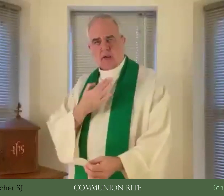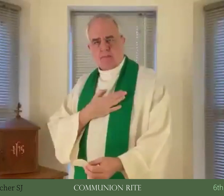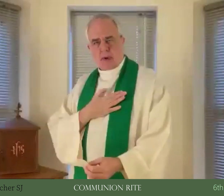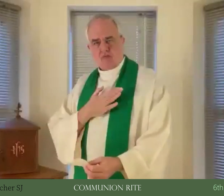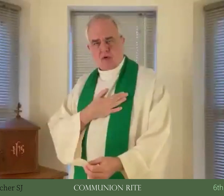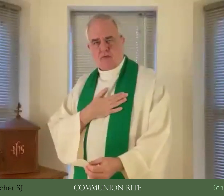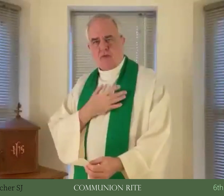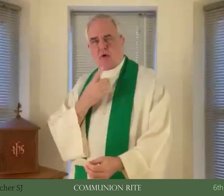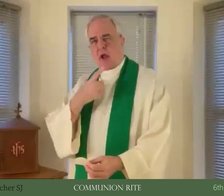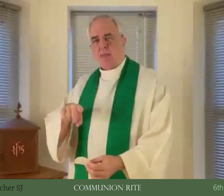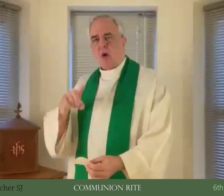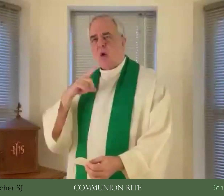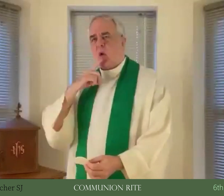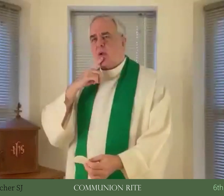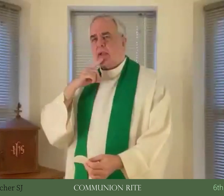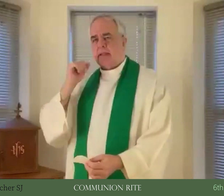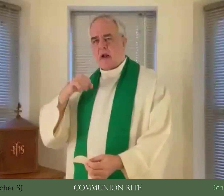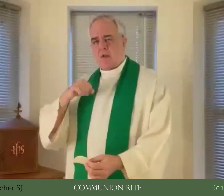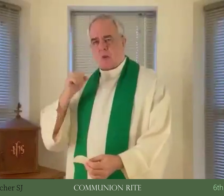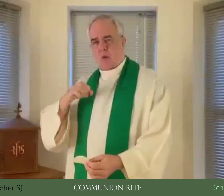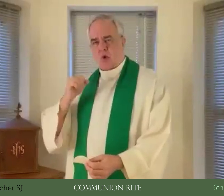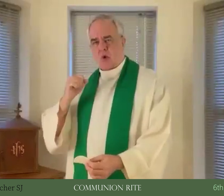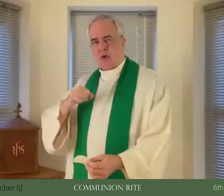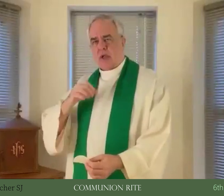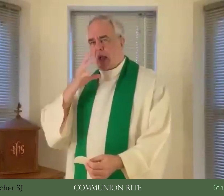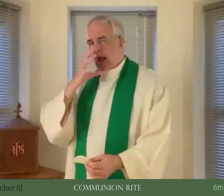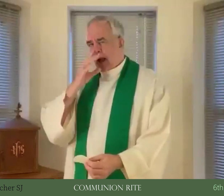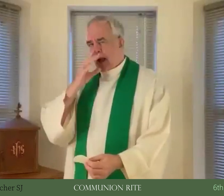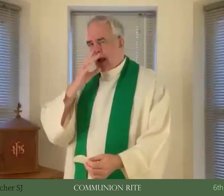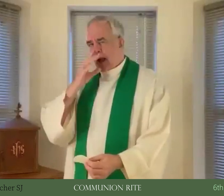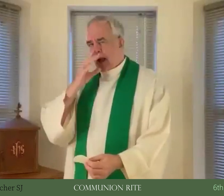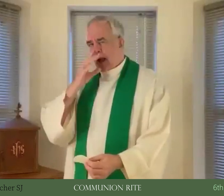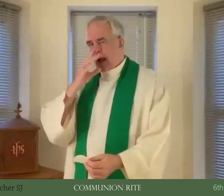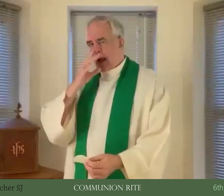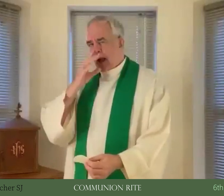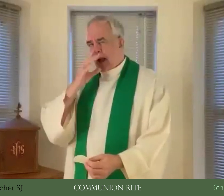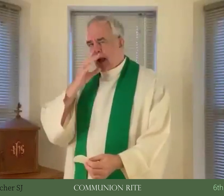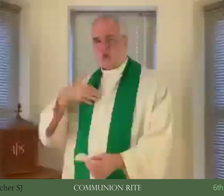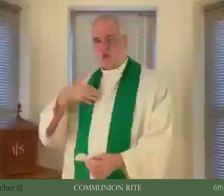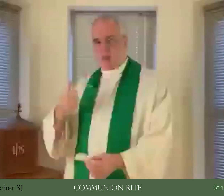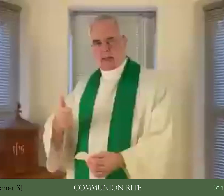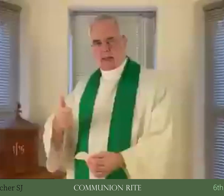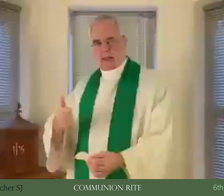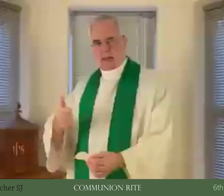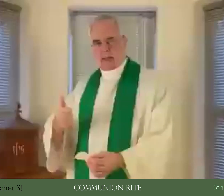my roof, but only say the word, my soul shall be healed. Body and blood